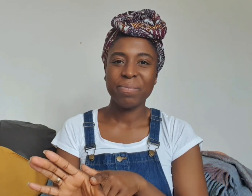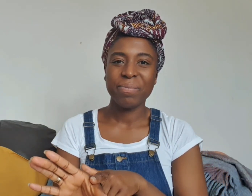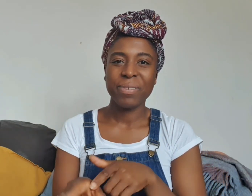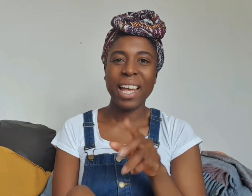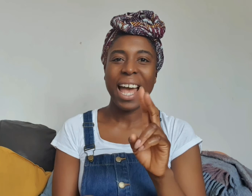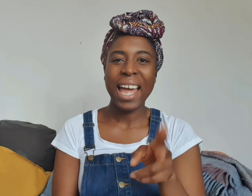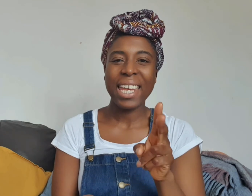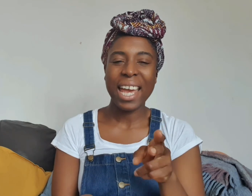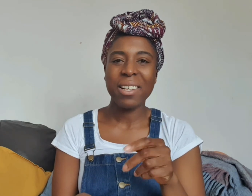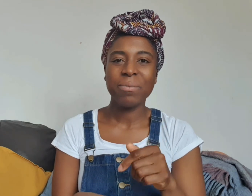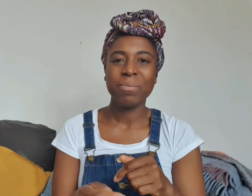And again.